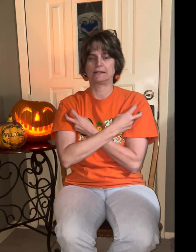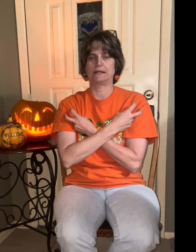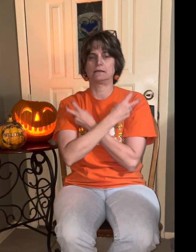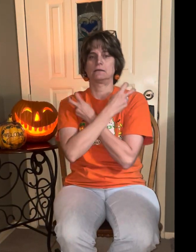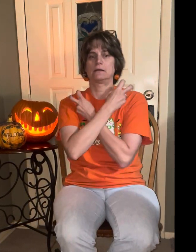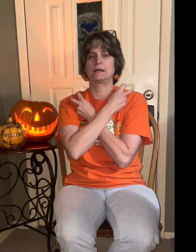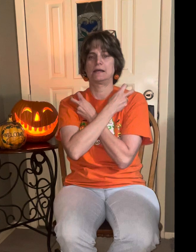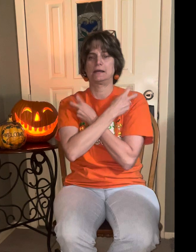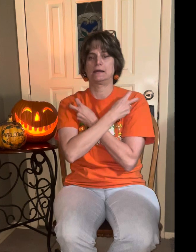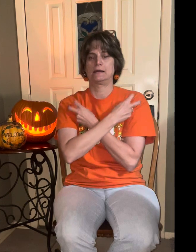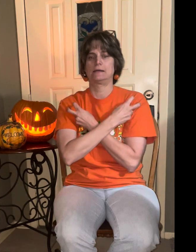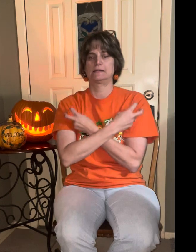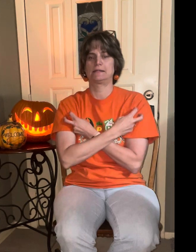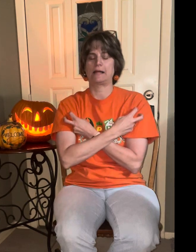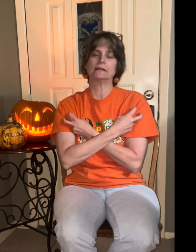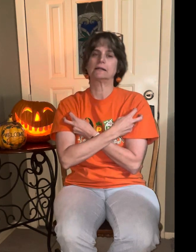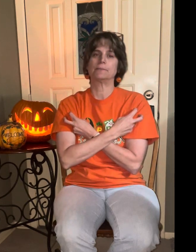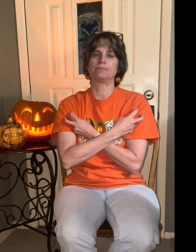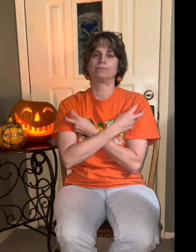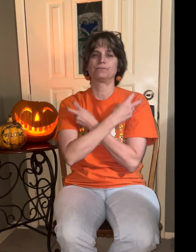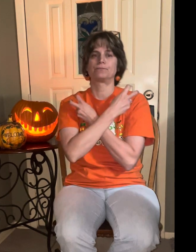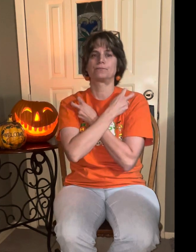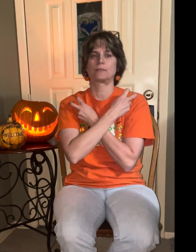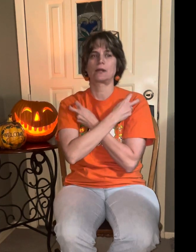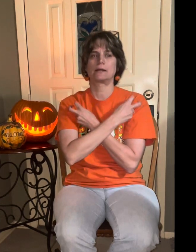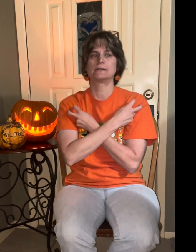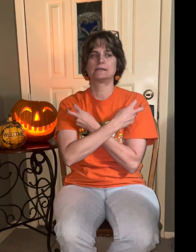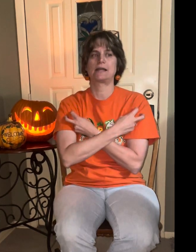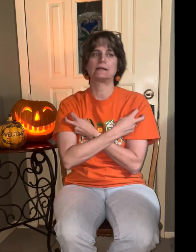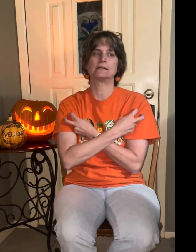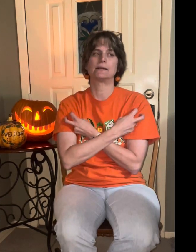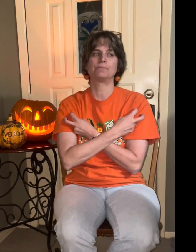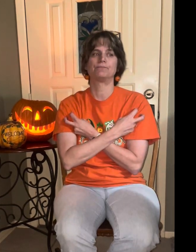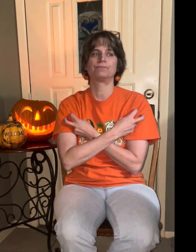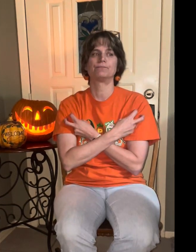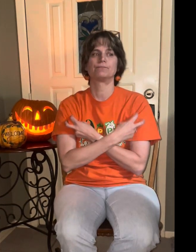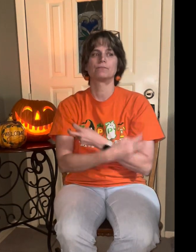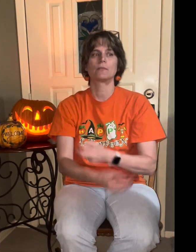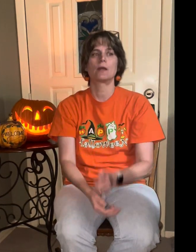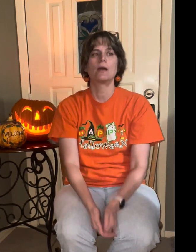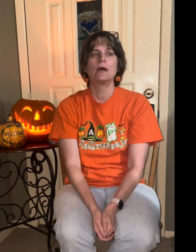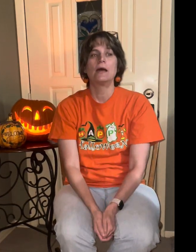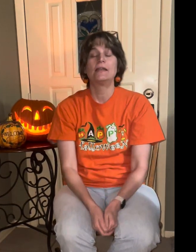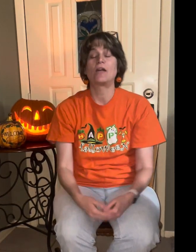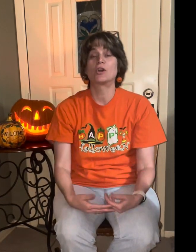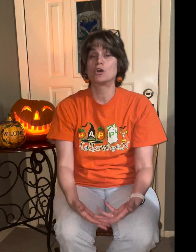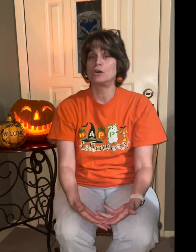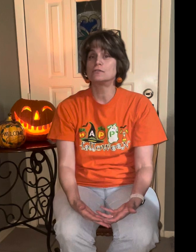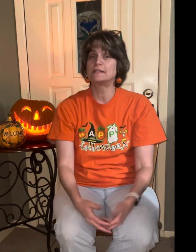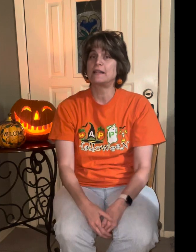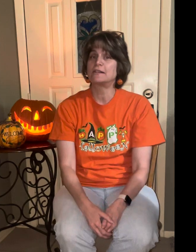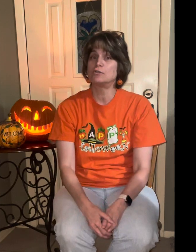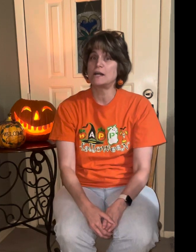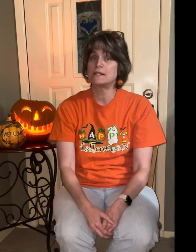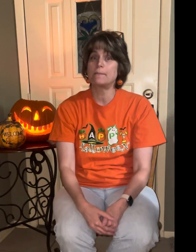Skeleton, skeleton, skeleton. Now the girls, they like to dress up as